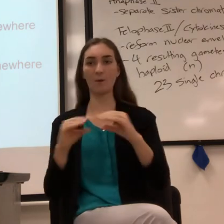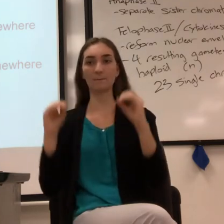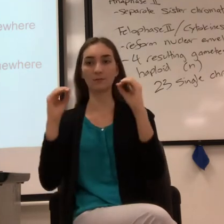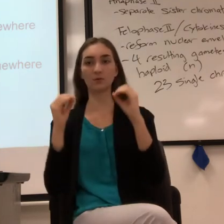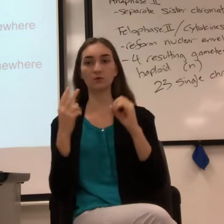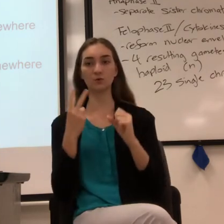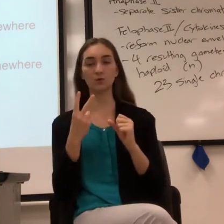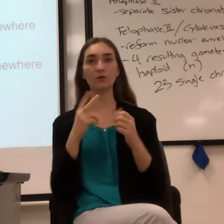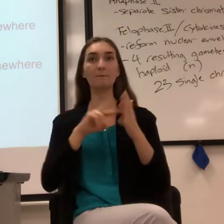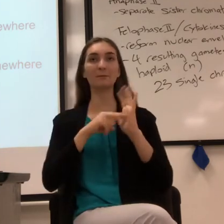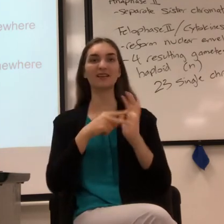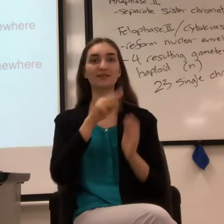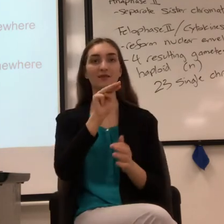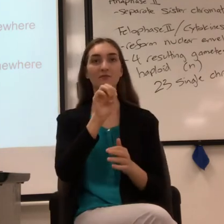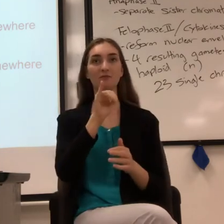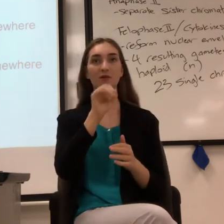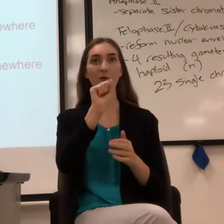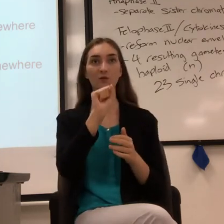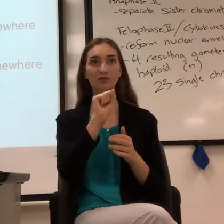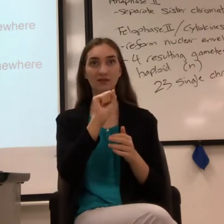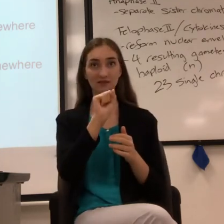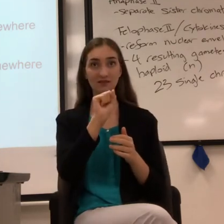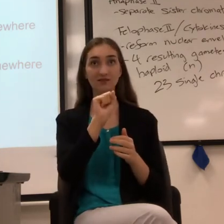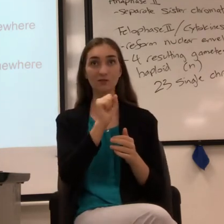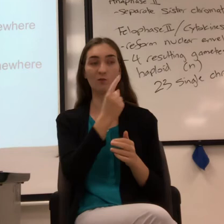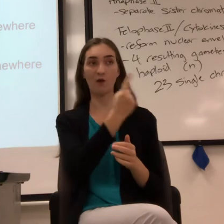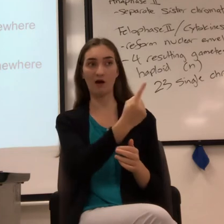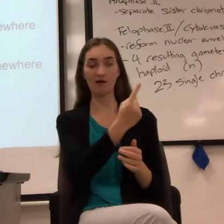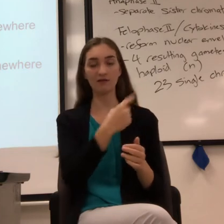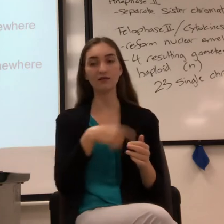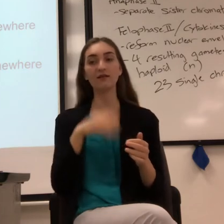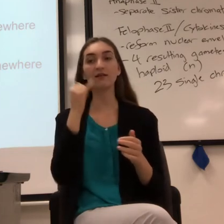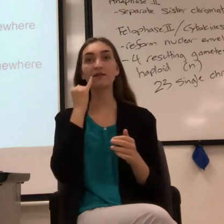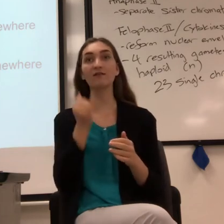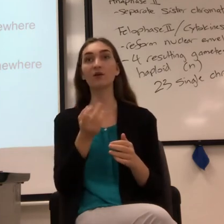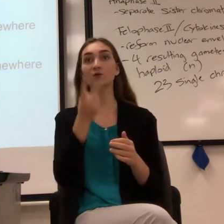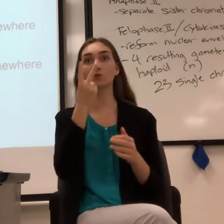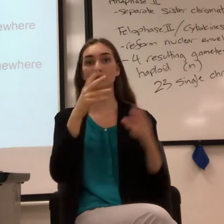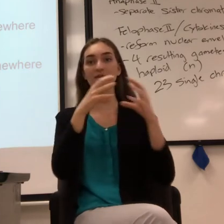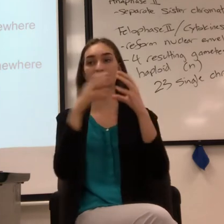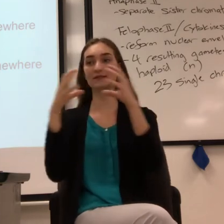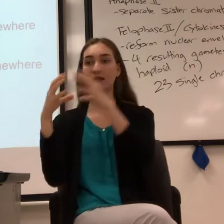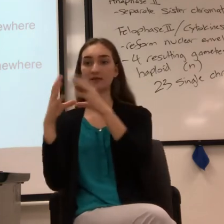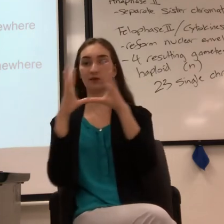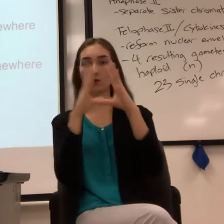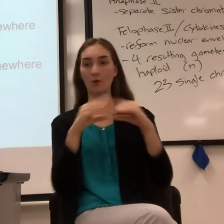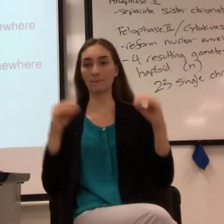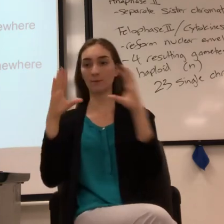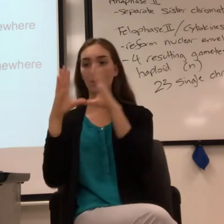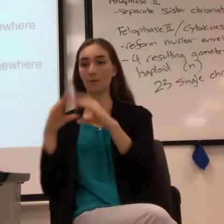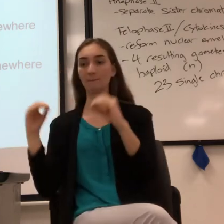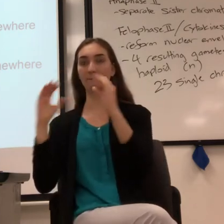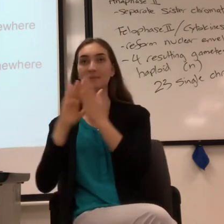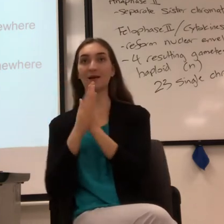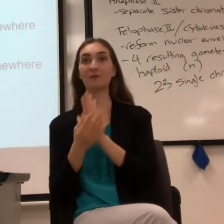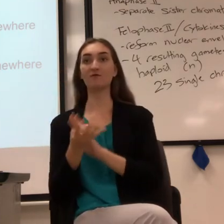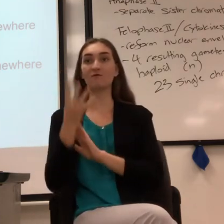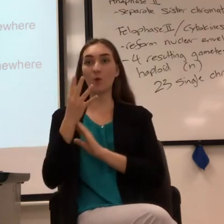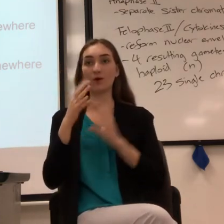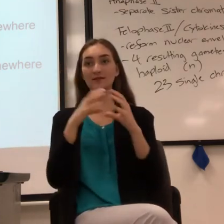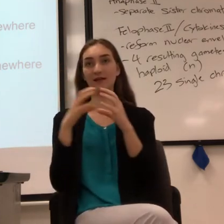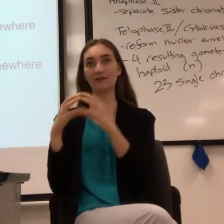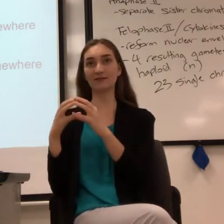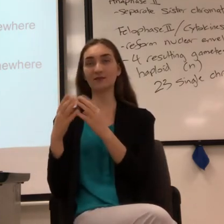one, right? But if you see two cells and it's becoming four or almost four, you're somewhere in meiosis two.